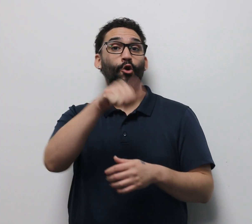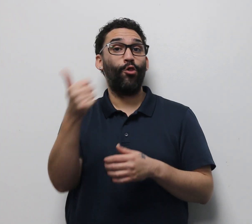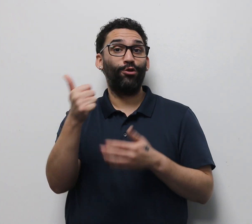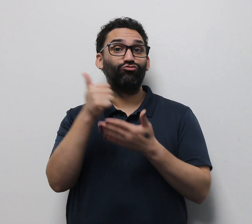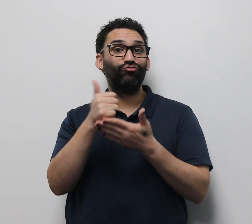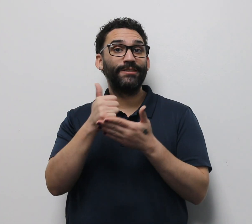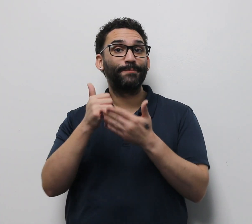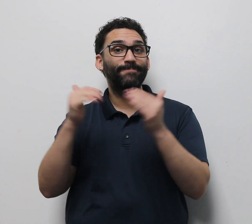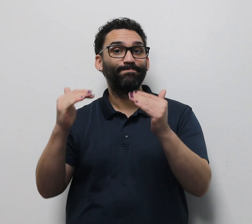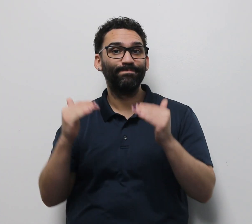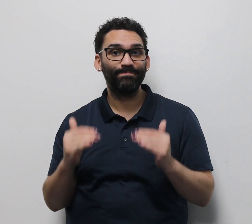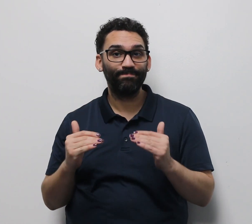consult with your doctor.